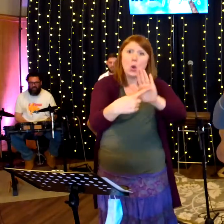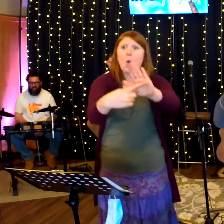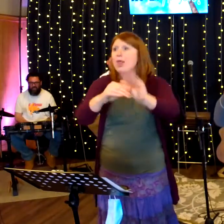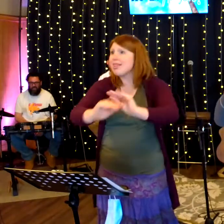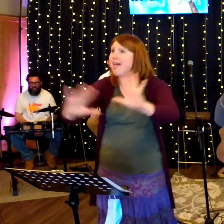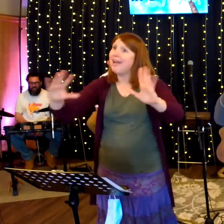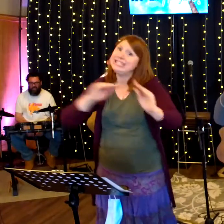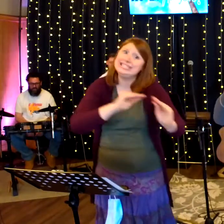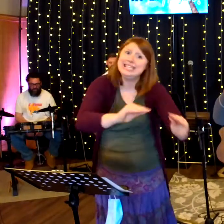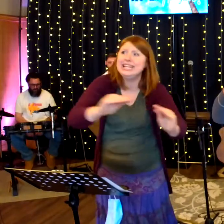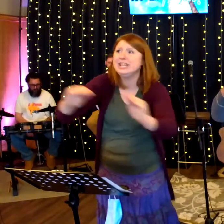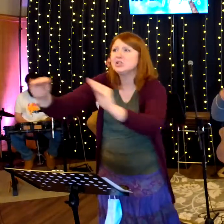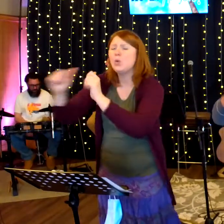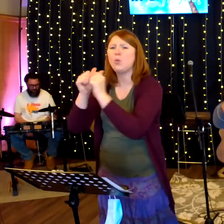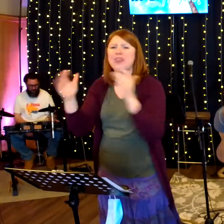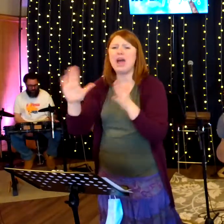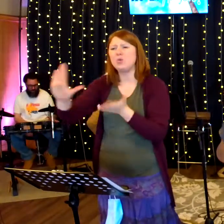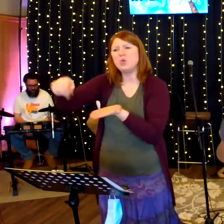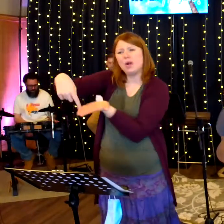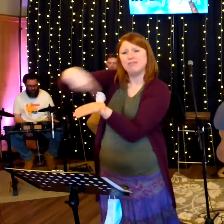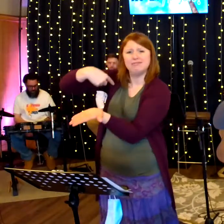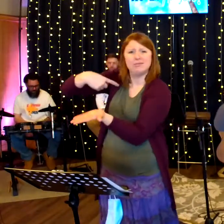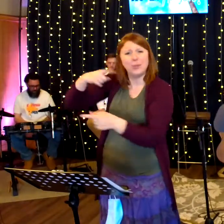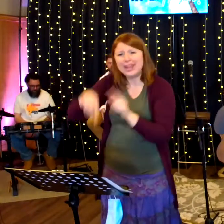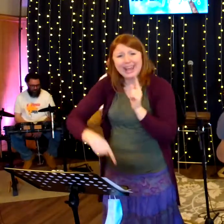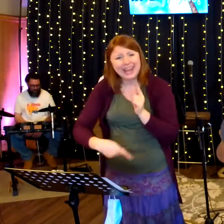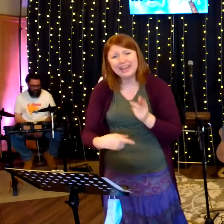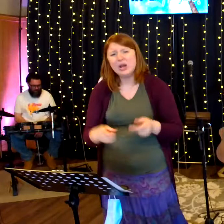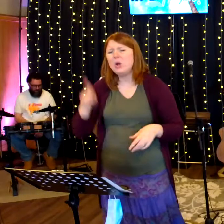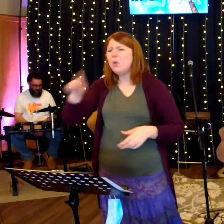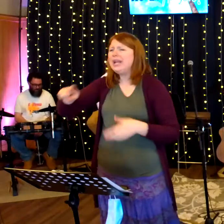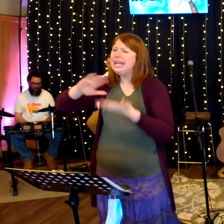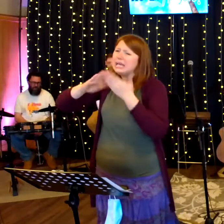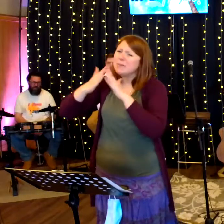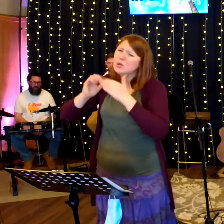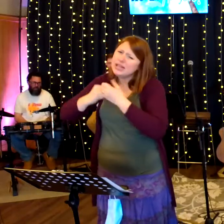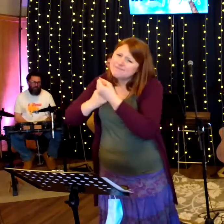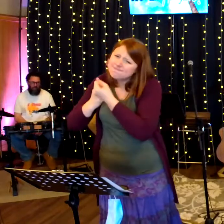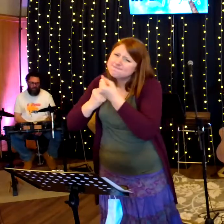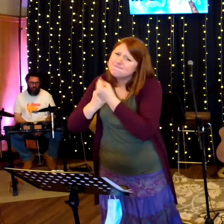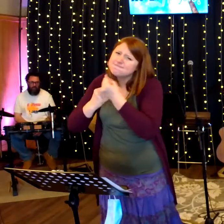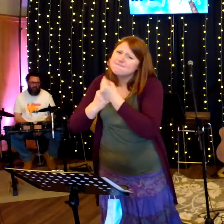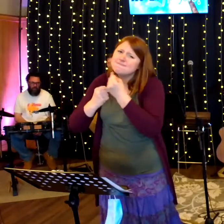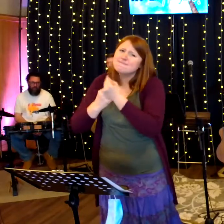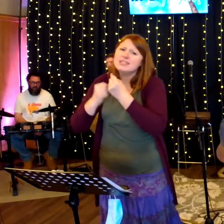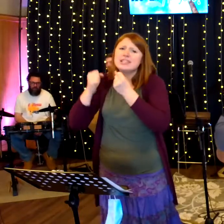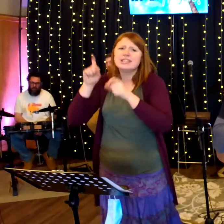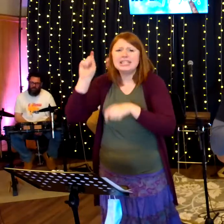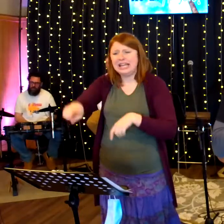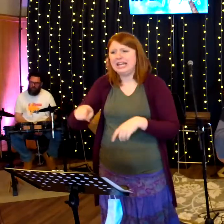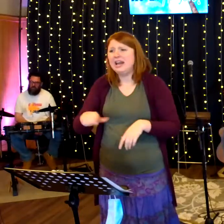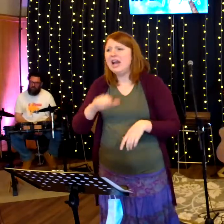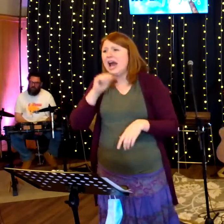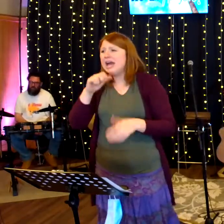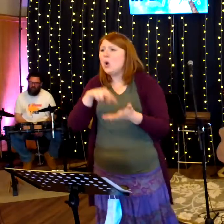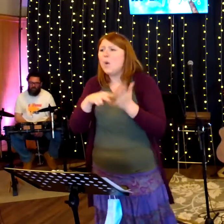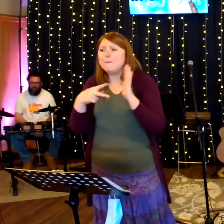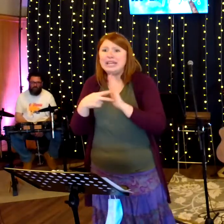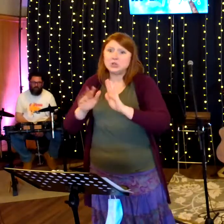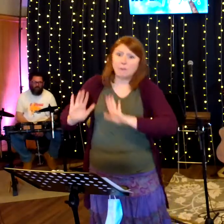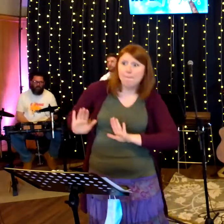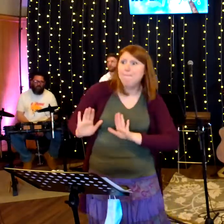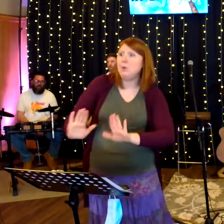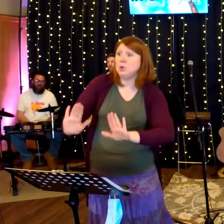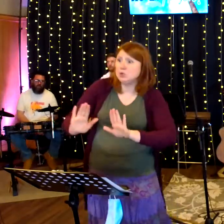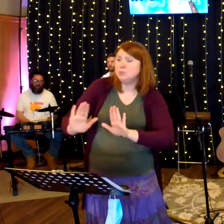without us as a body, as a community, supporting that work. And I don't mean for this to be a heavy push.